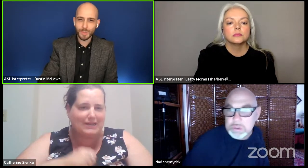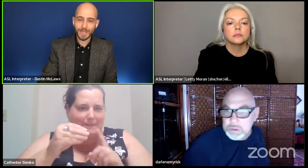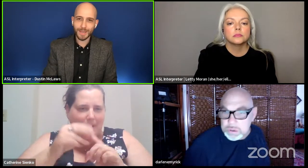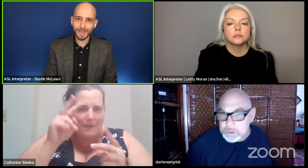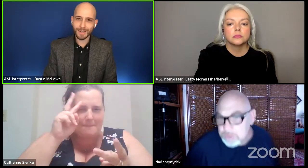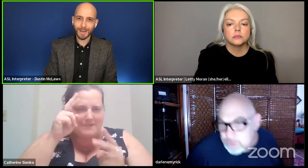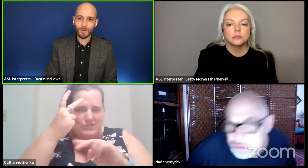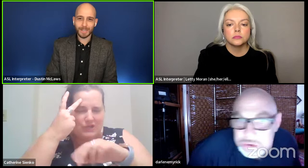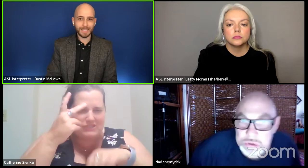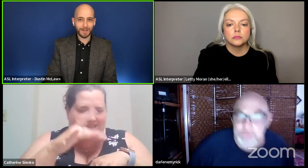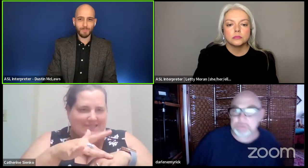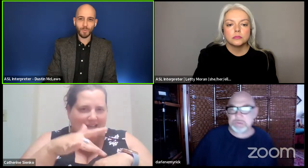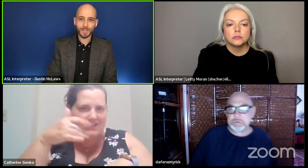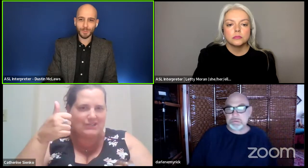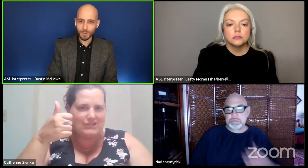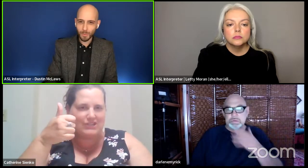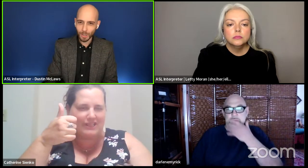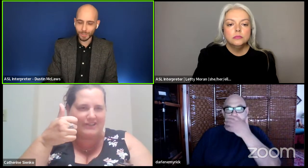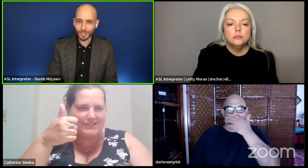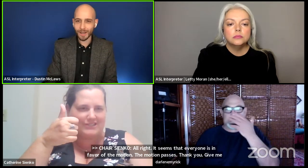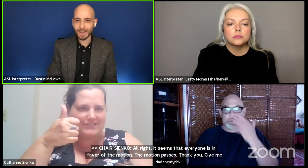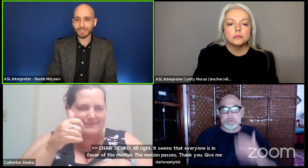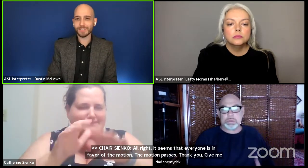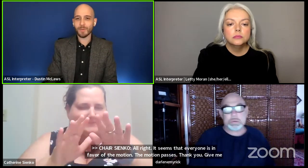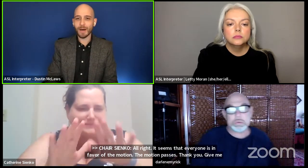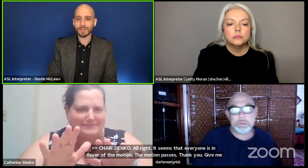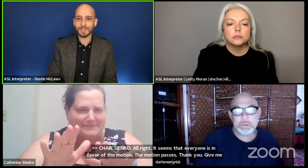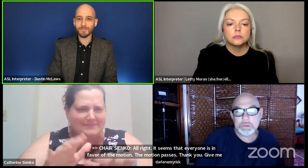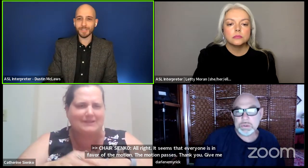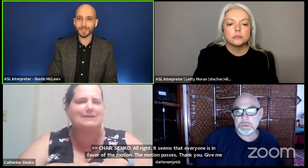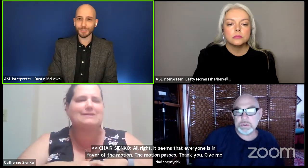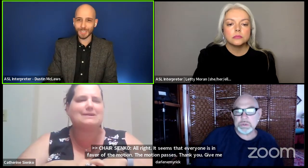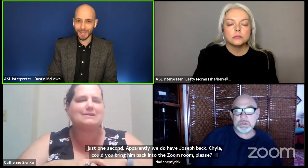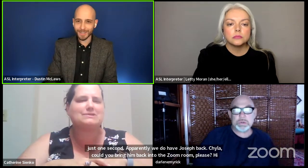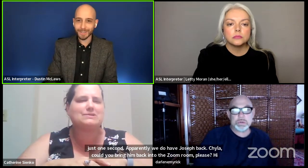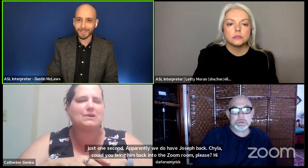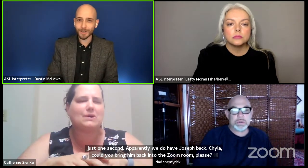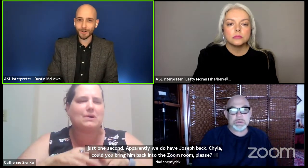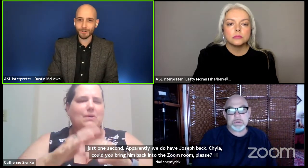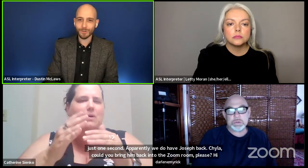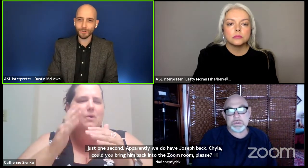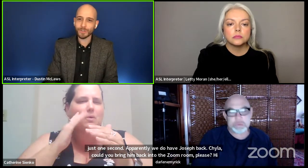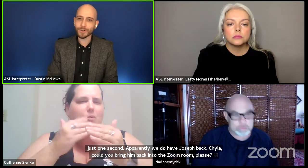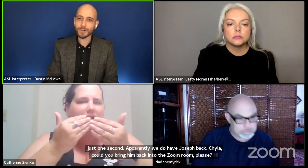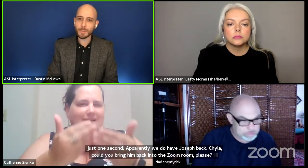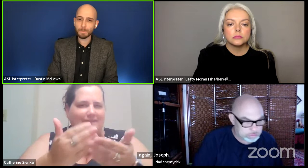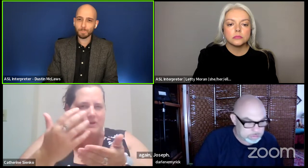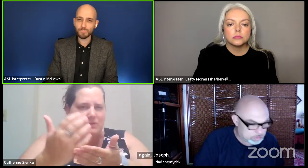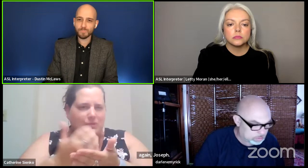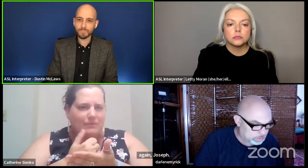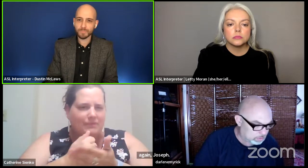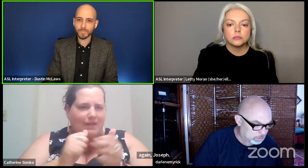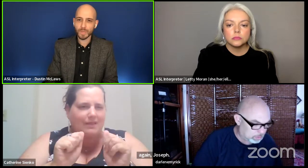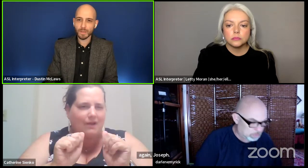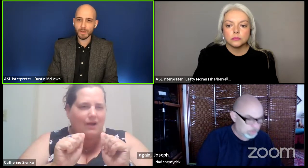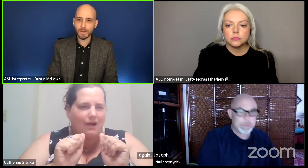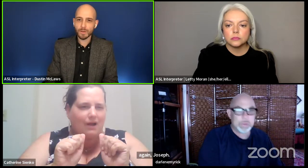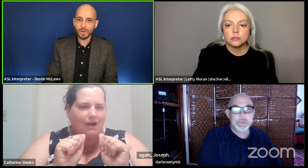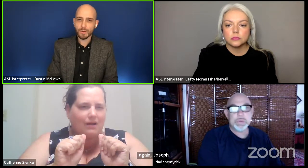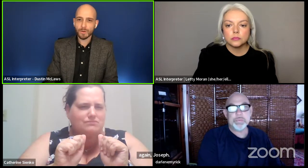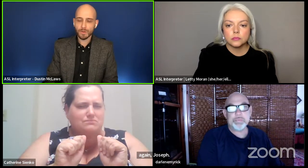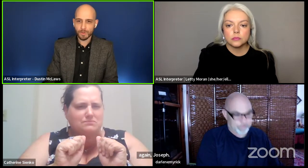Before you begin, I want to take a moment to apologize about the misunderstanding that occurred earlier.